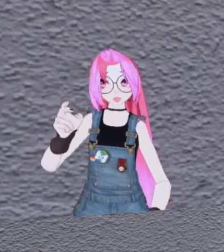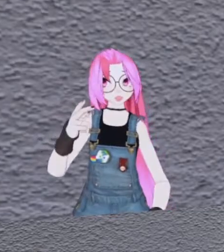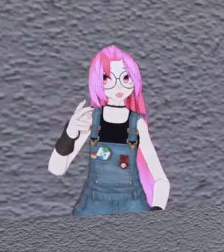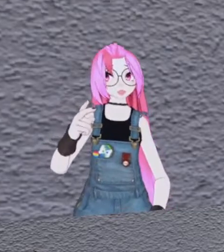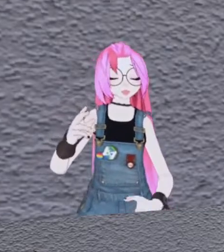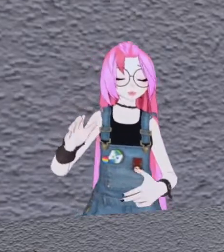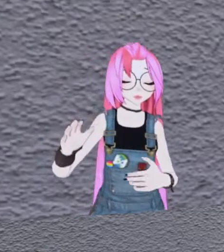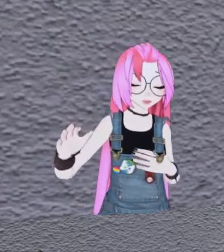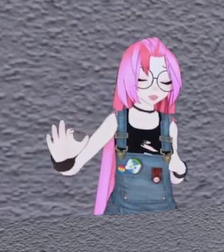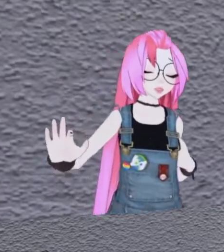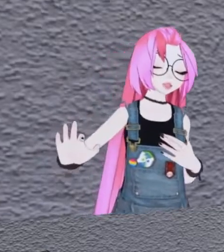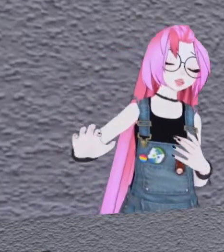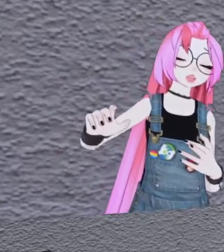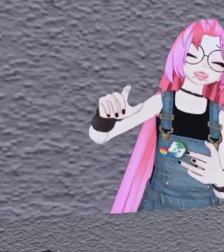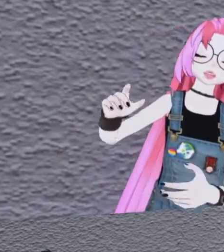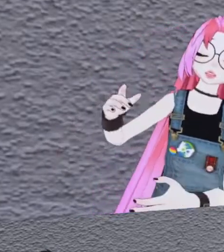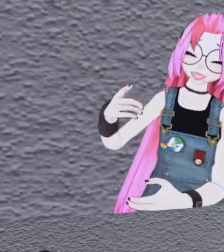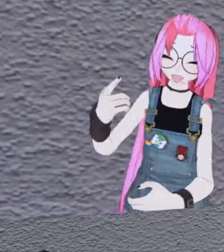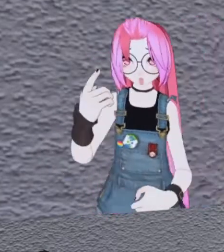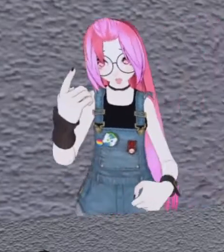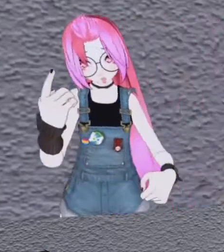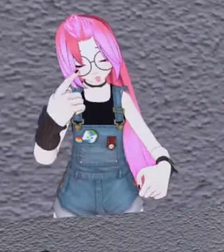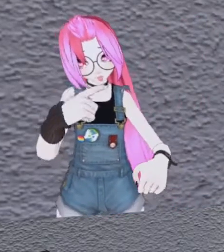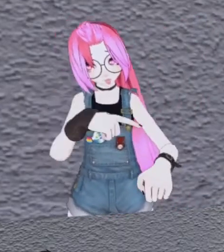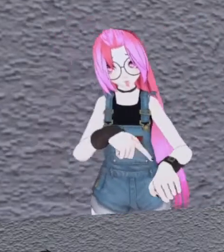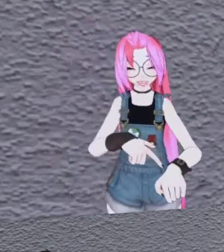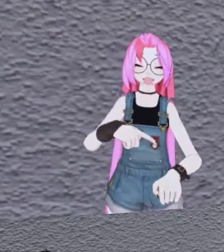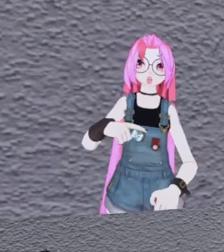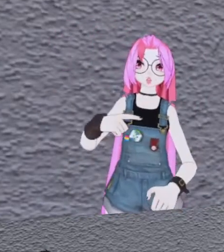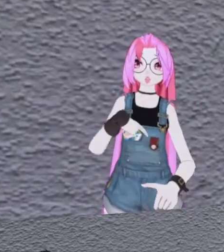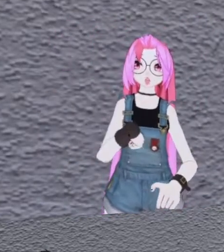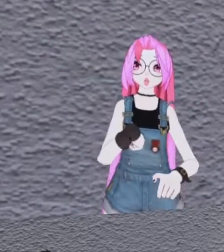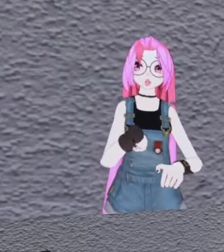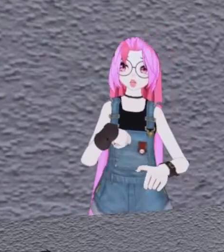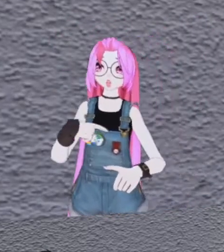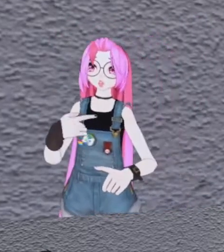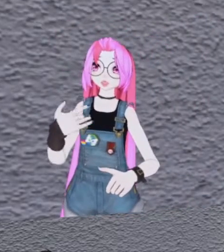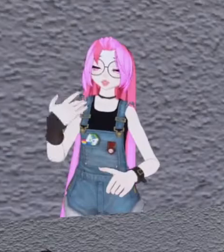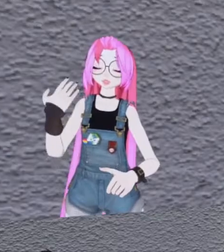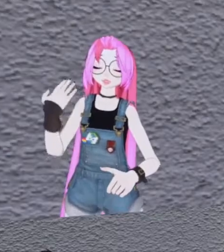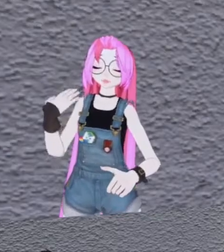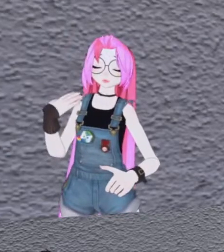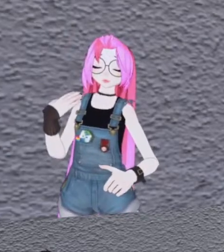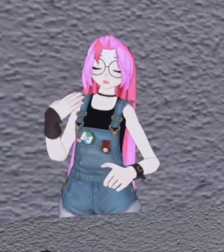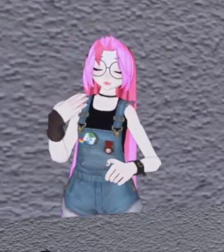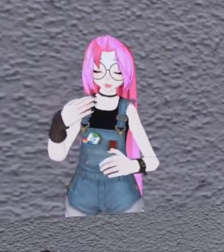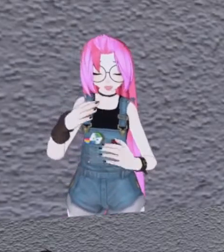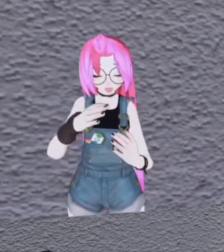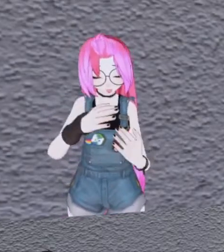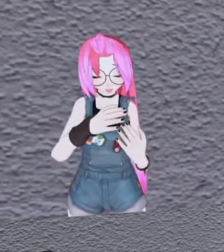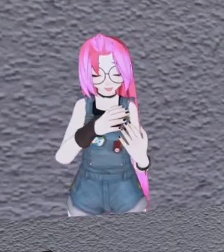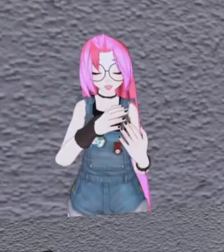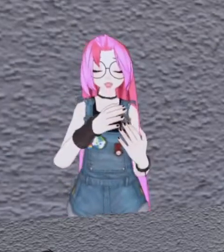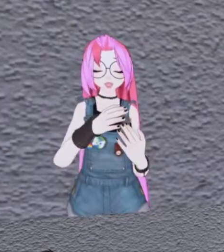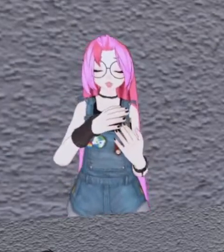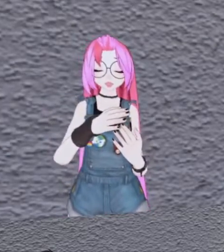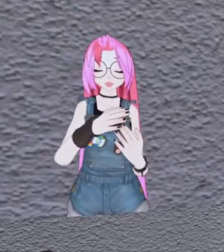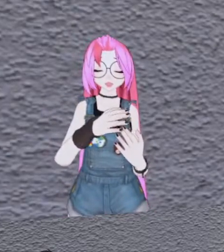Okay. Okay, so one time I was a freshman